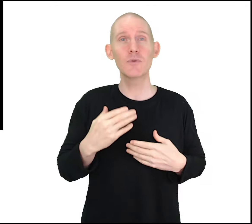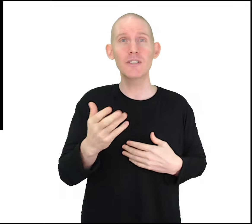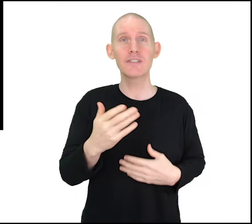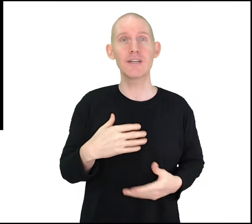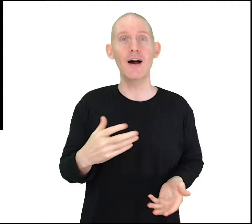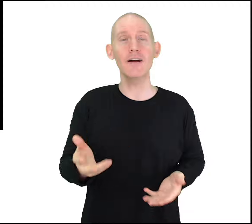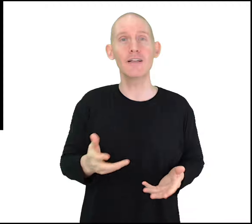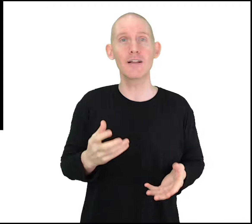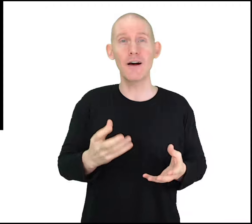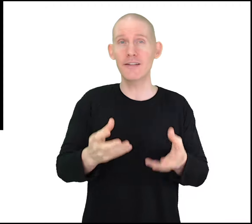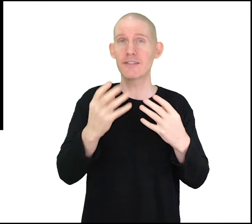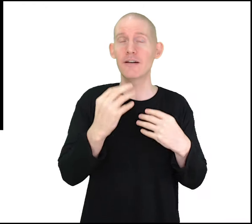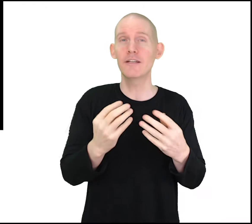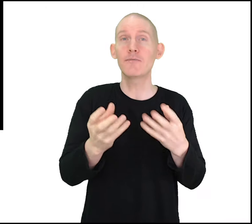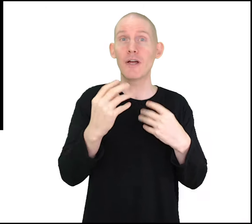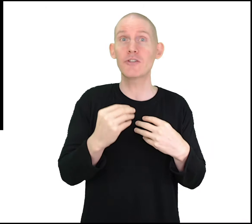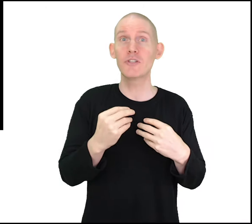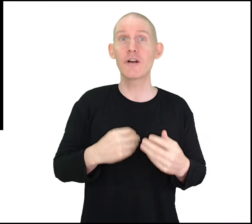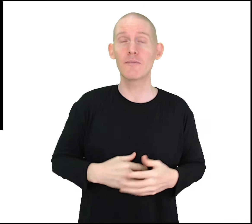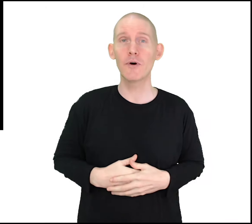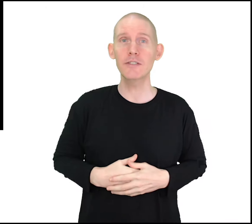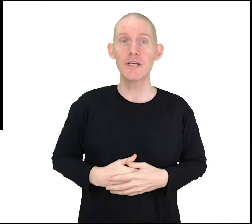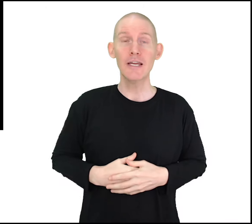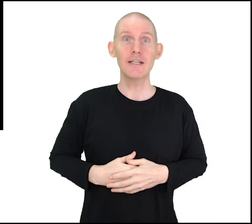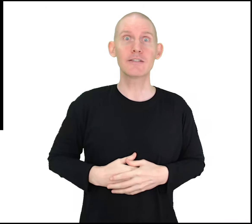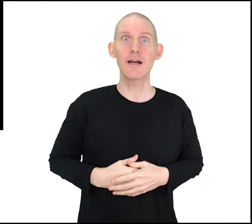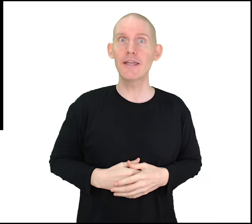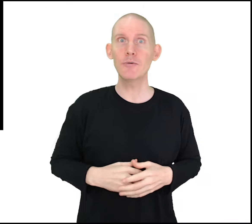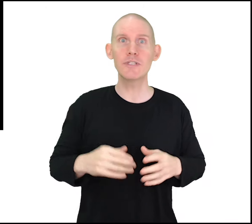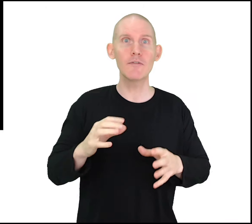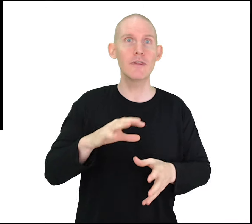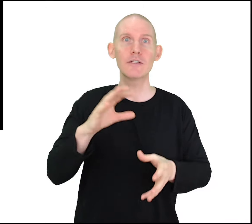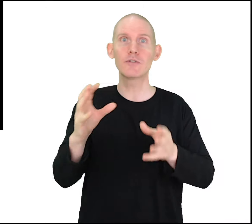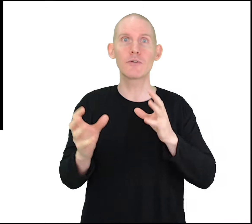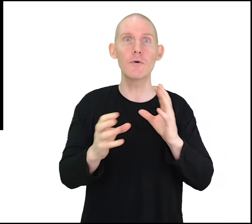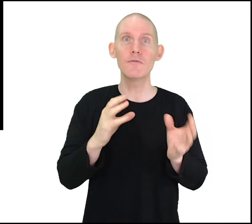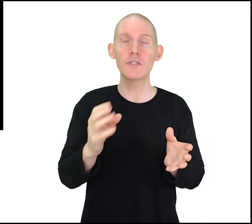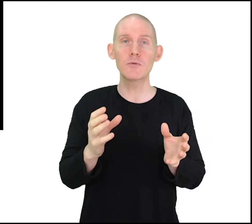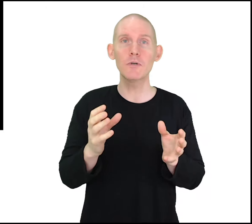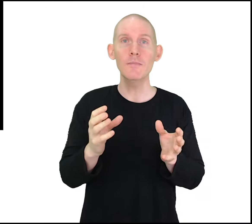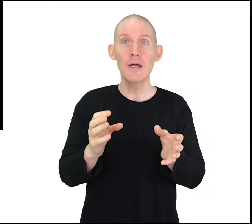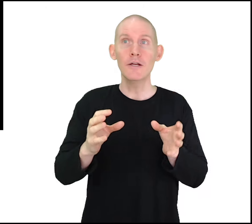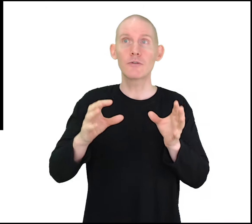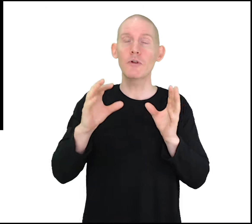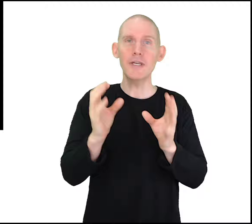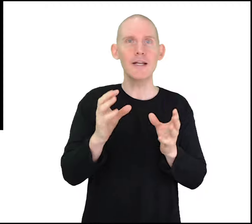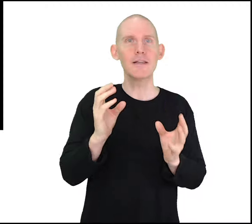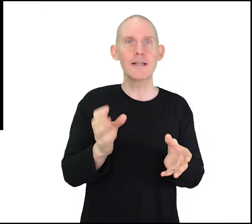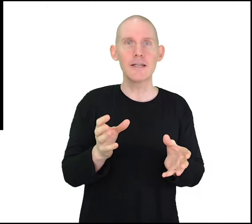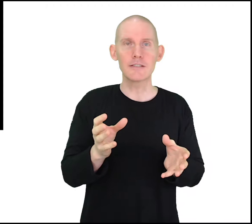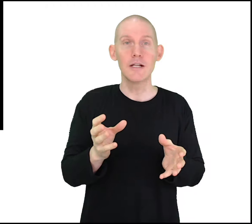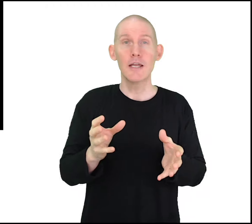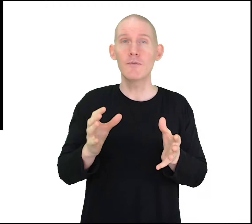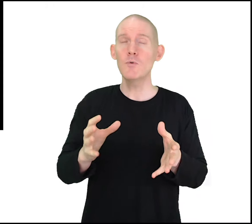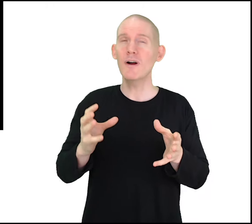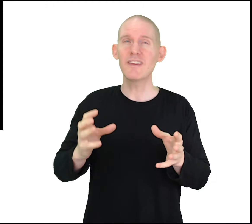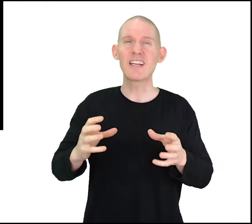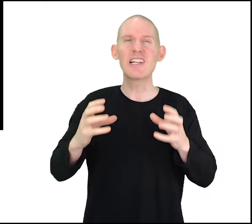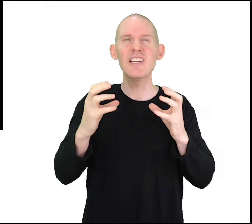just talk and a lot's inflection in our voice. In sign language, everything is so visual. So look at it like this. If you want the